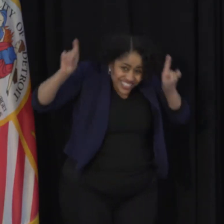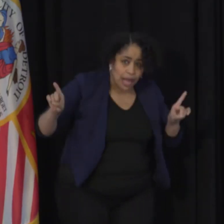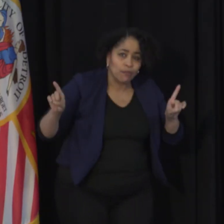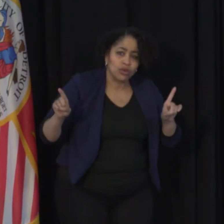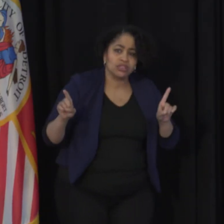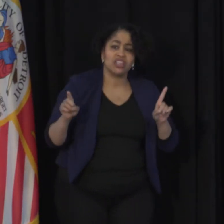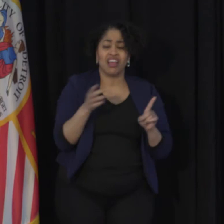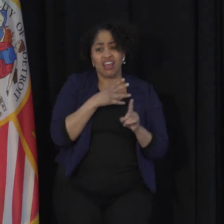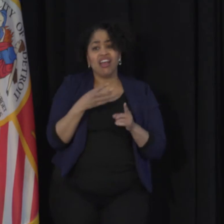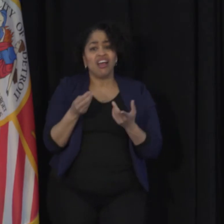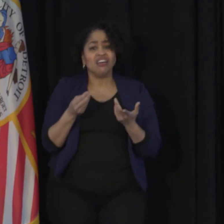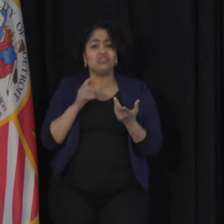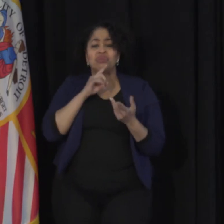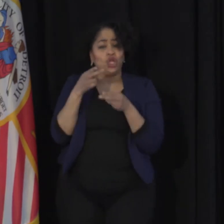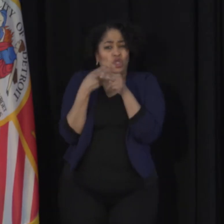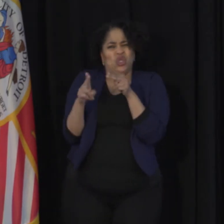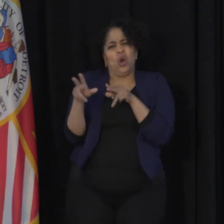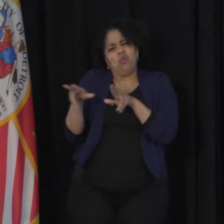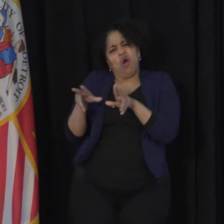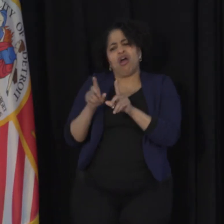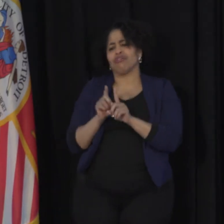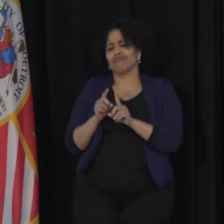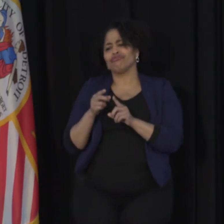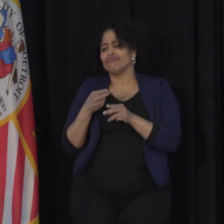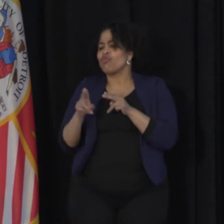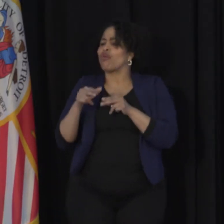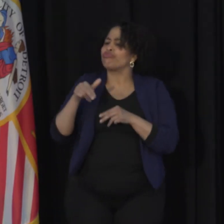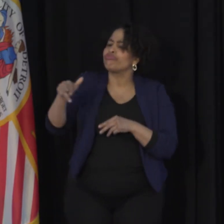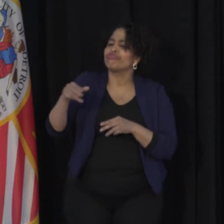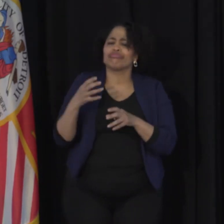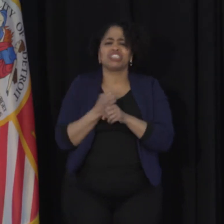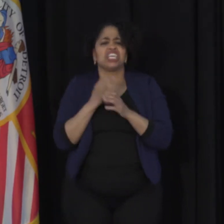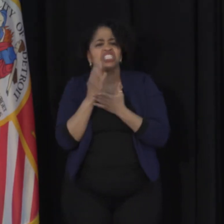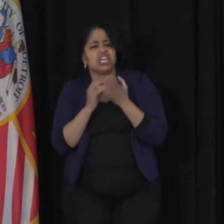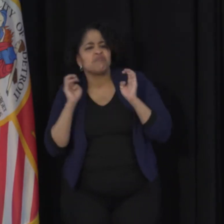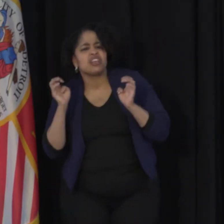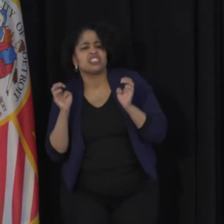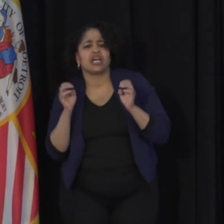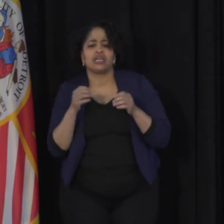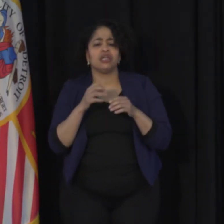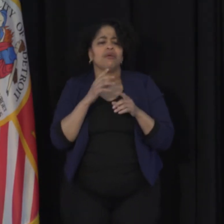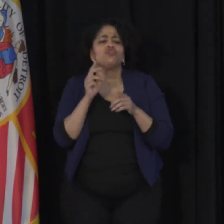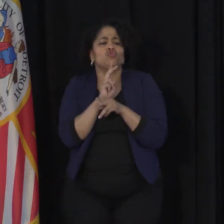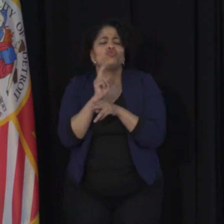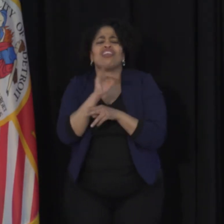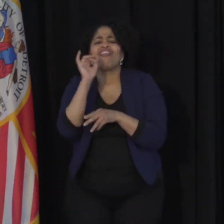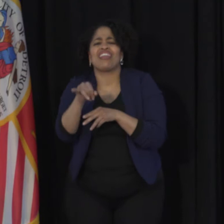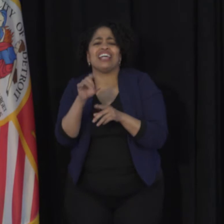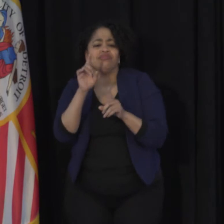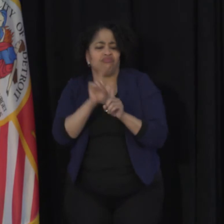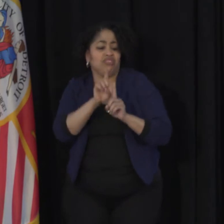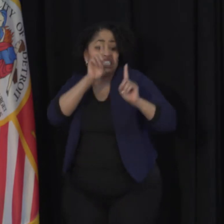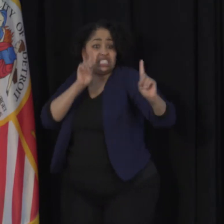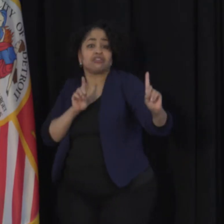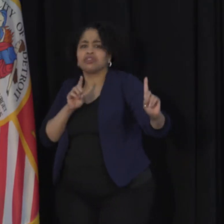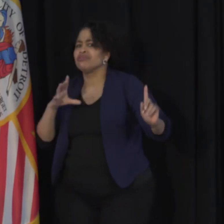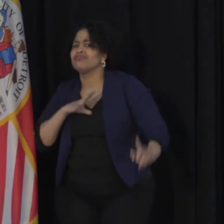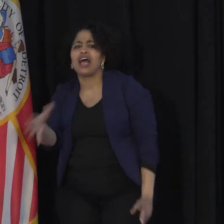Certainly taking a short walk and exercising the 6-foot distancing is not a problem,